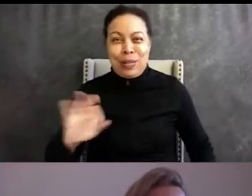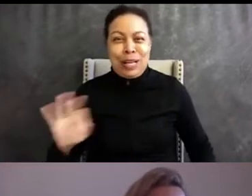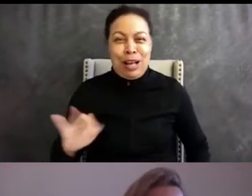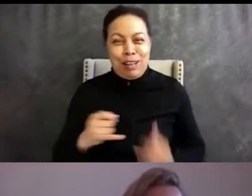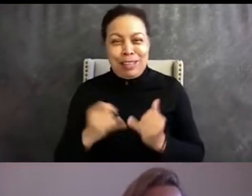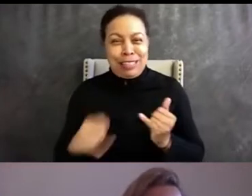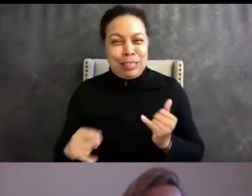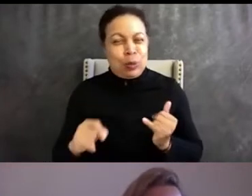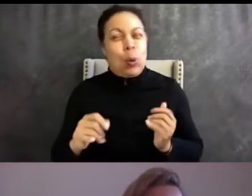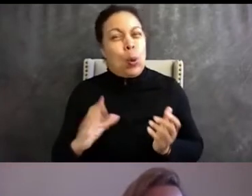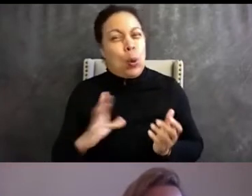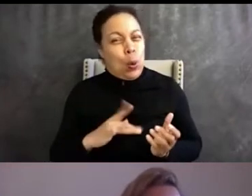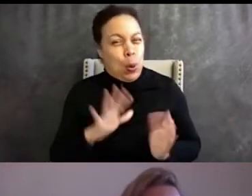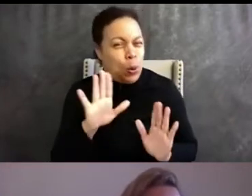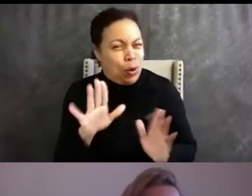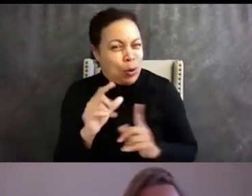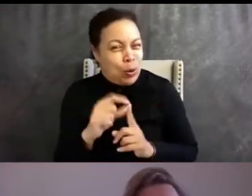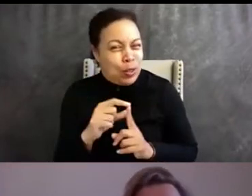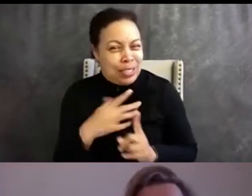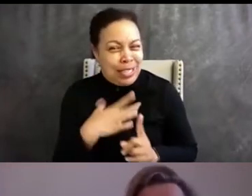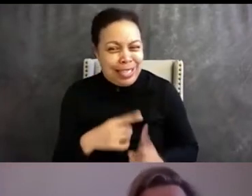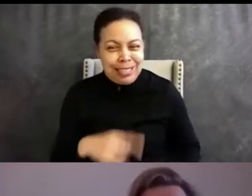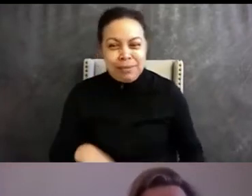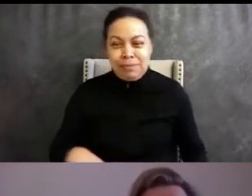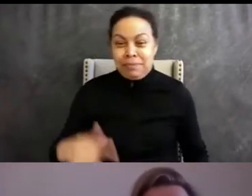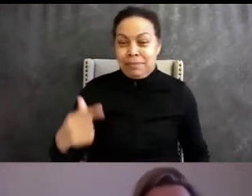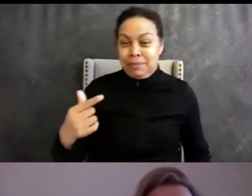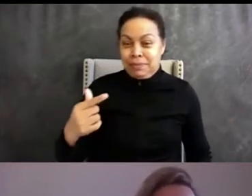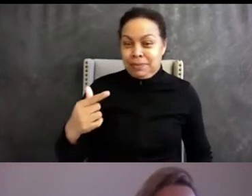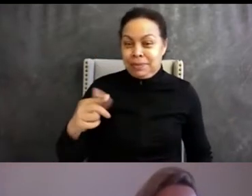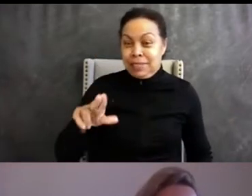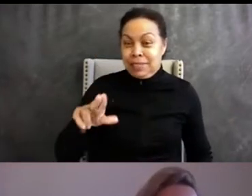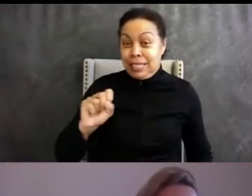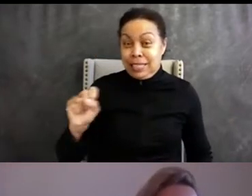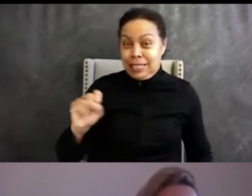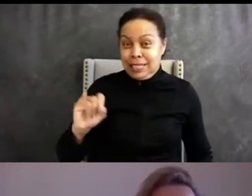that. Gussie.